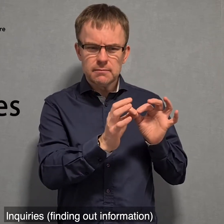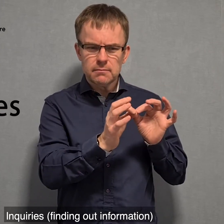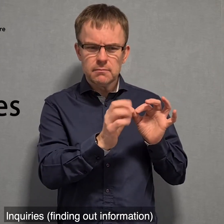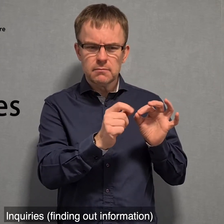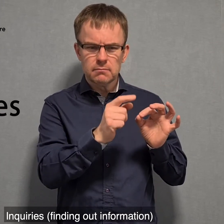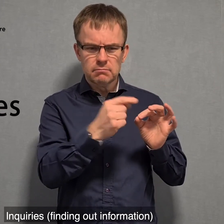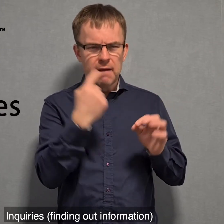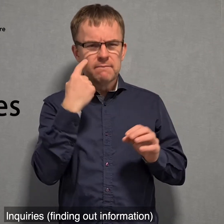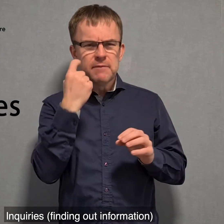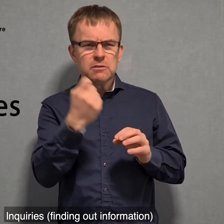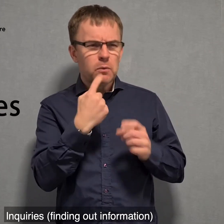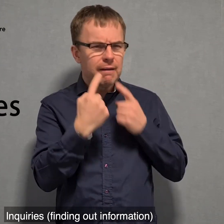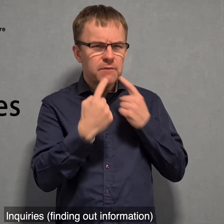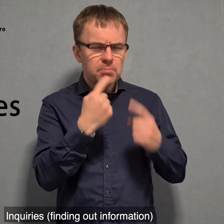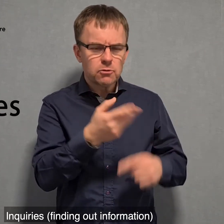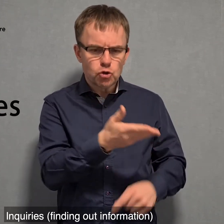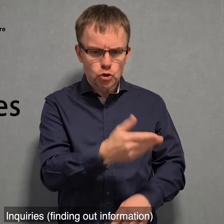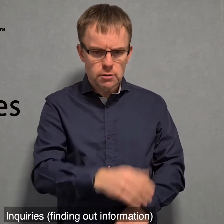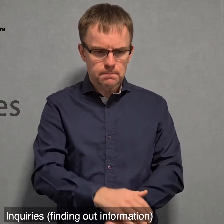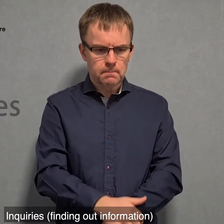Inquiries. Finding out information.